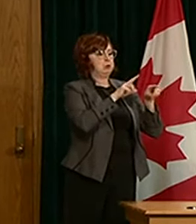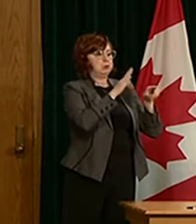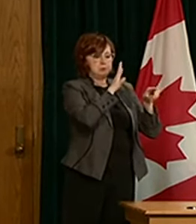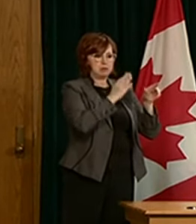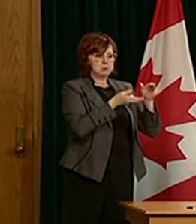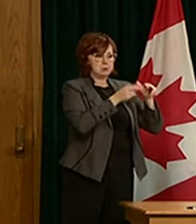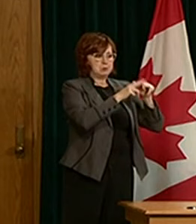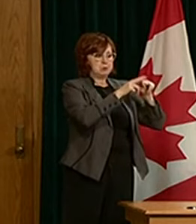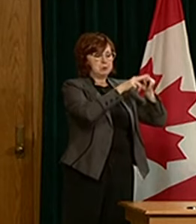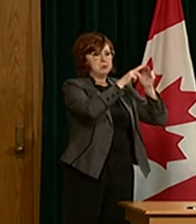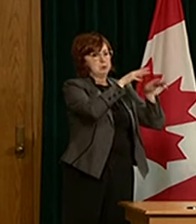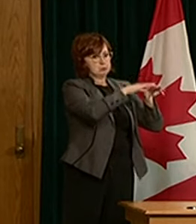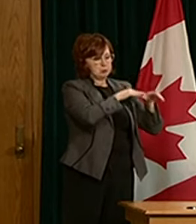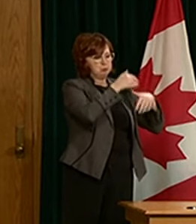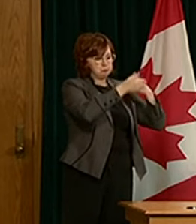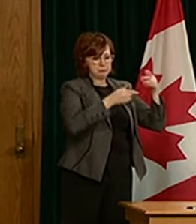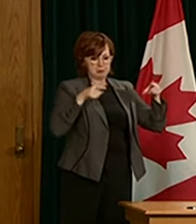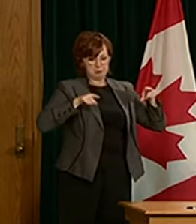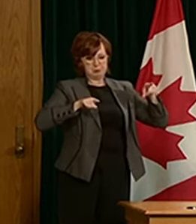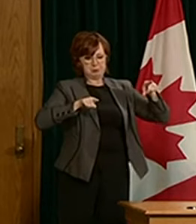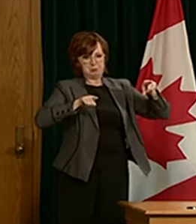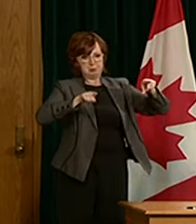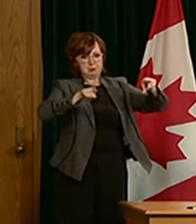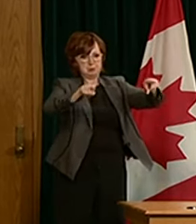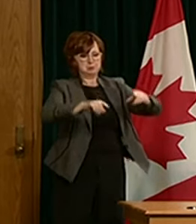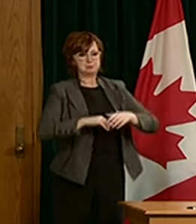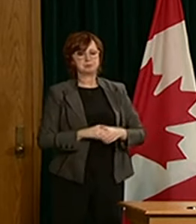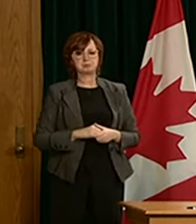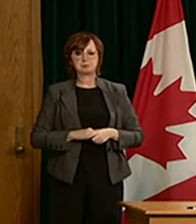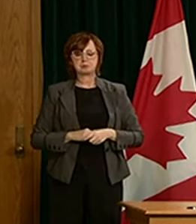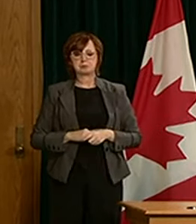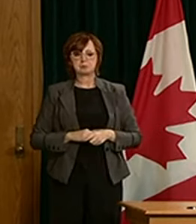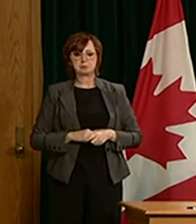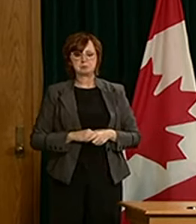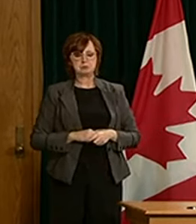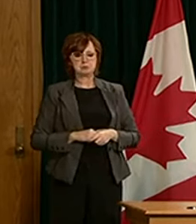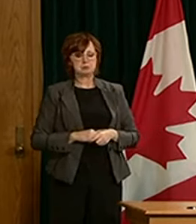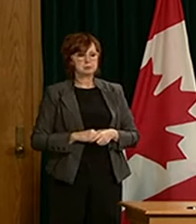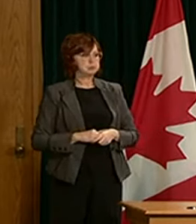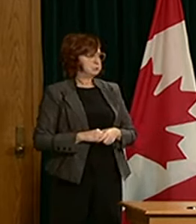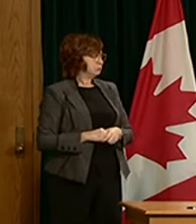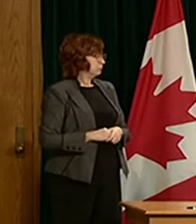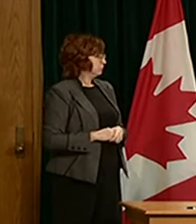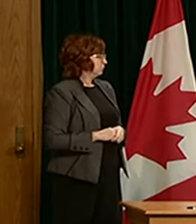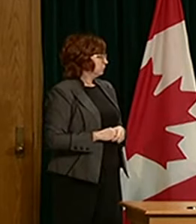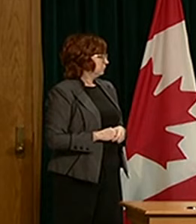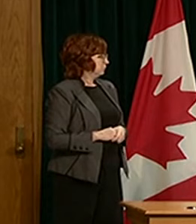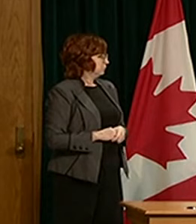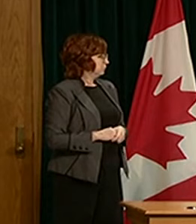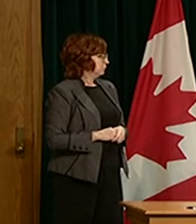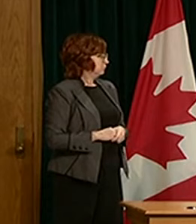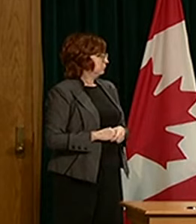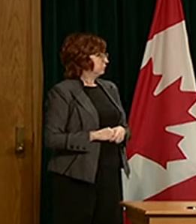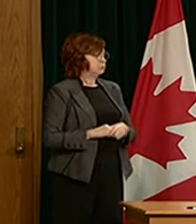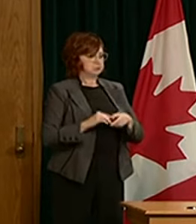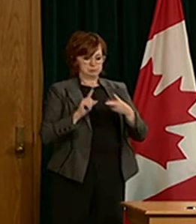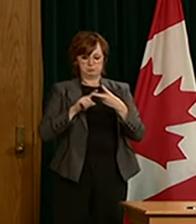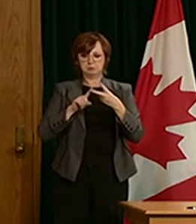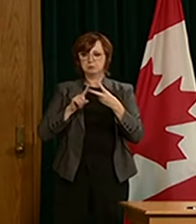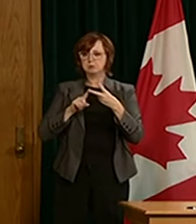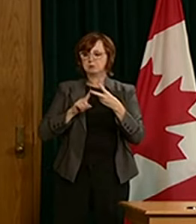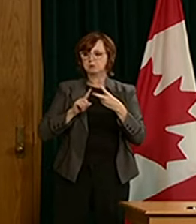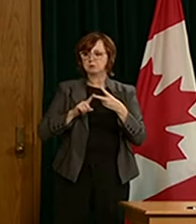this is aligned with the higher range estimate that we saw in the modeling numbers. We're not activating contingency capacity at this